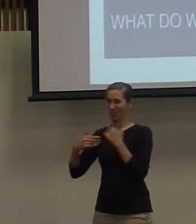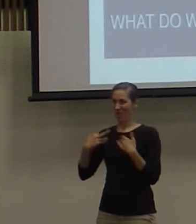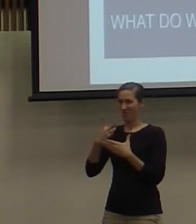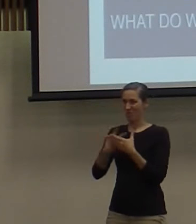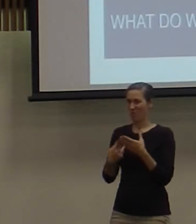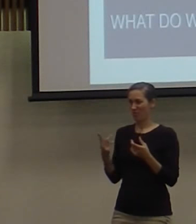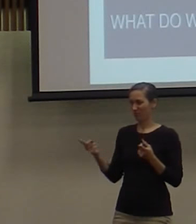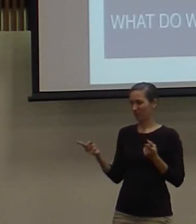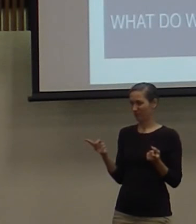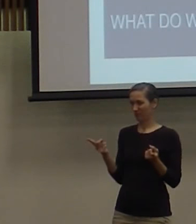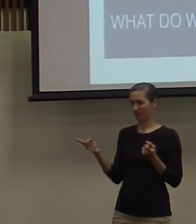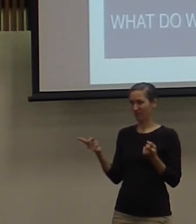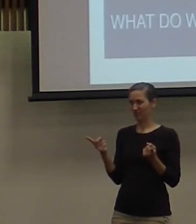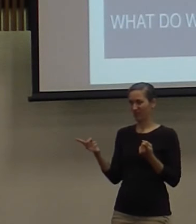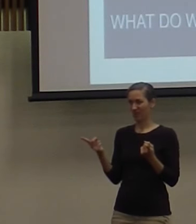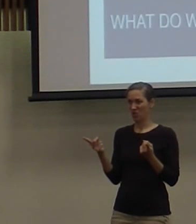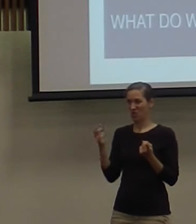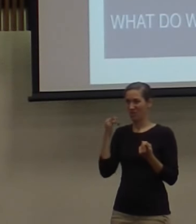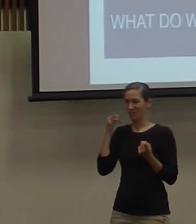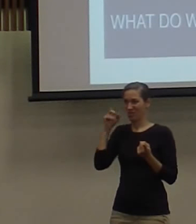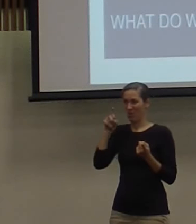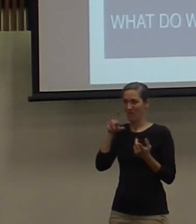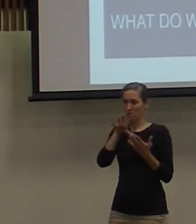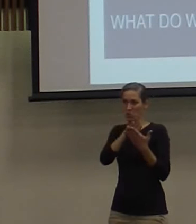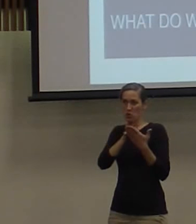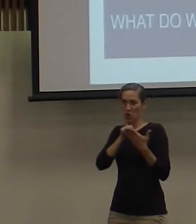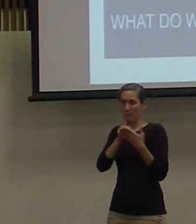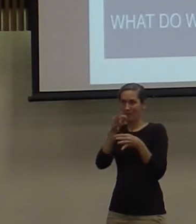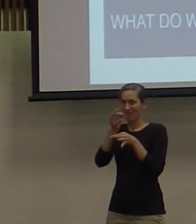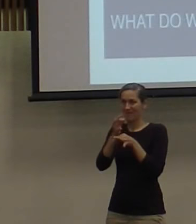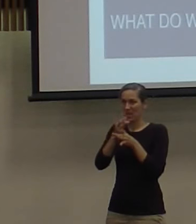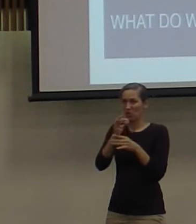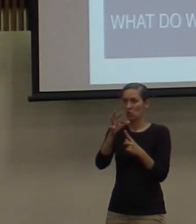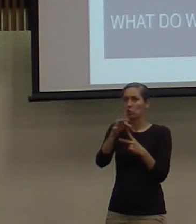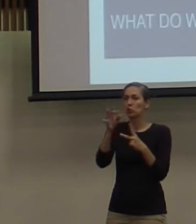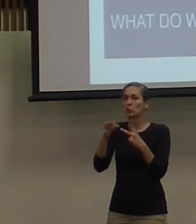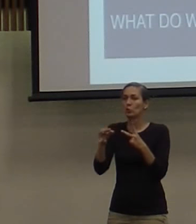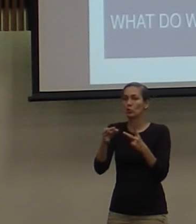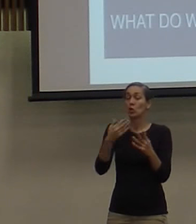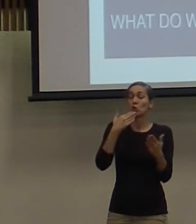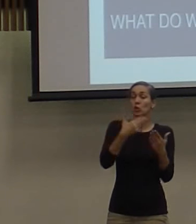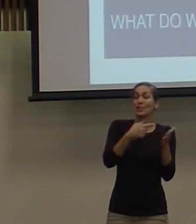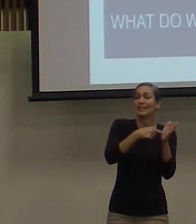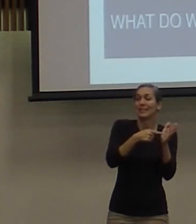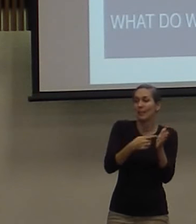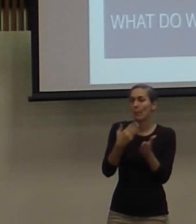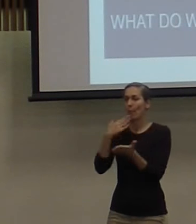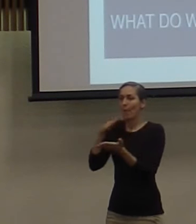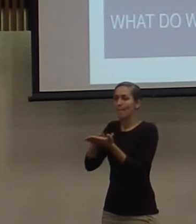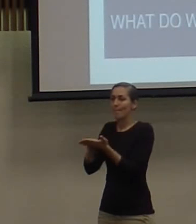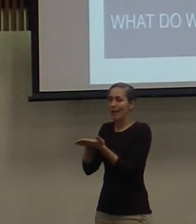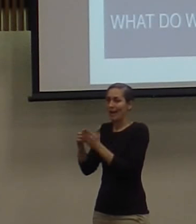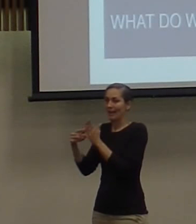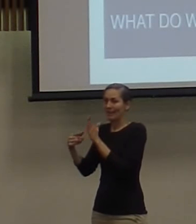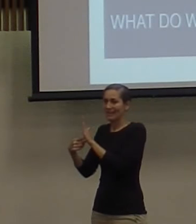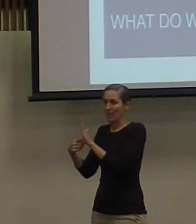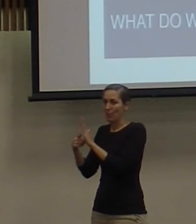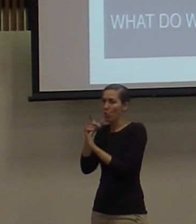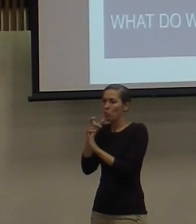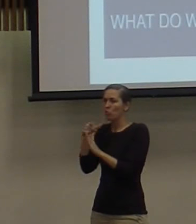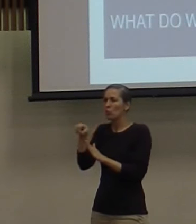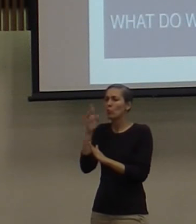to imitate their faith, then you have to choose good or bad to imitate. And